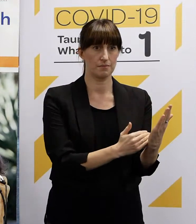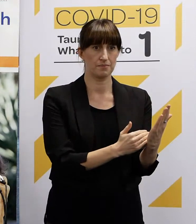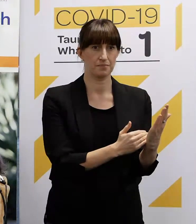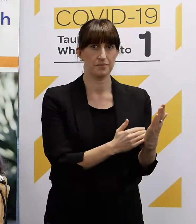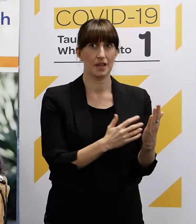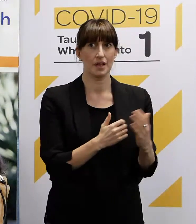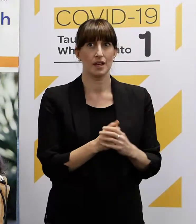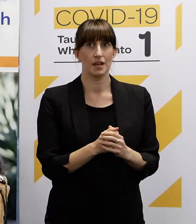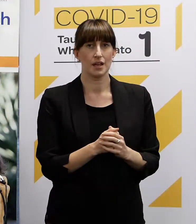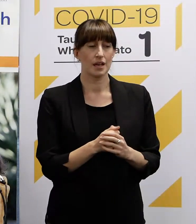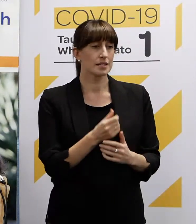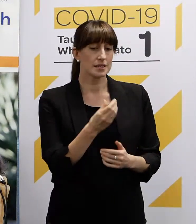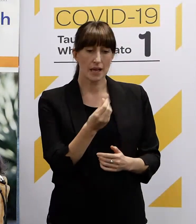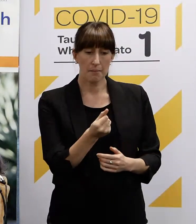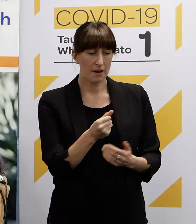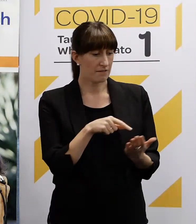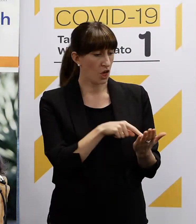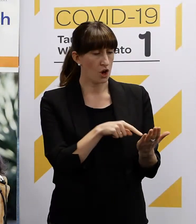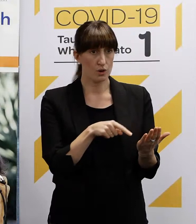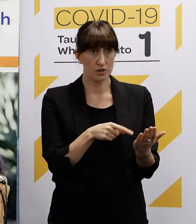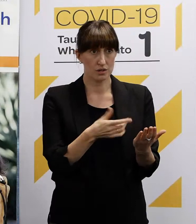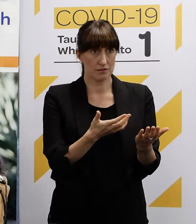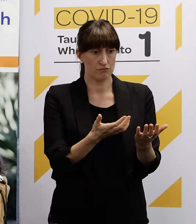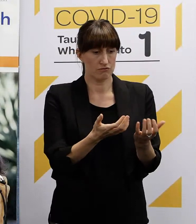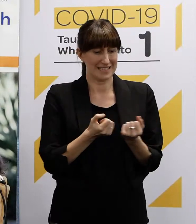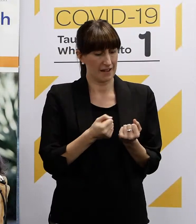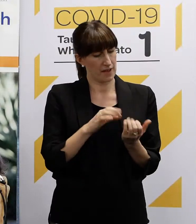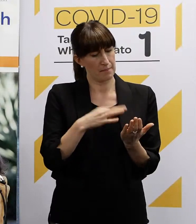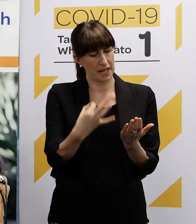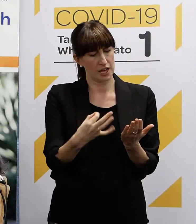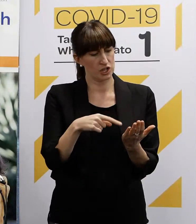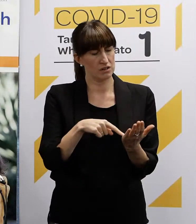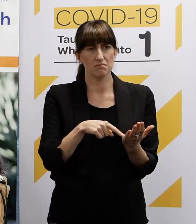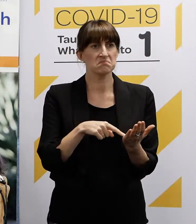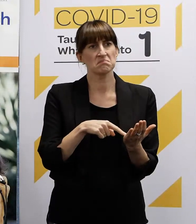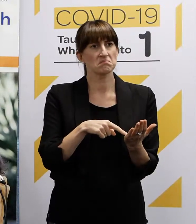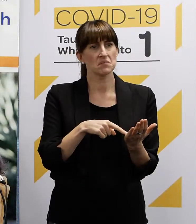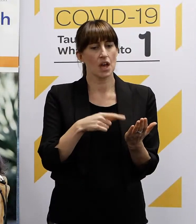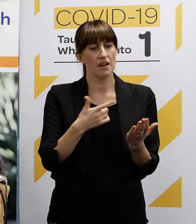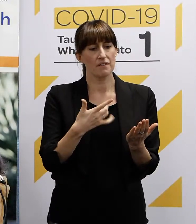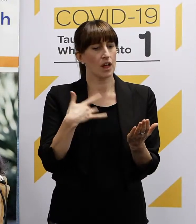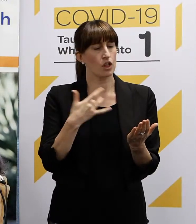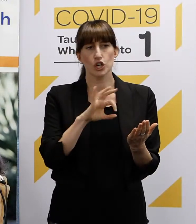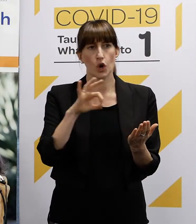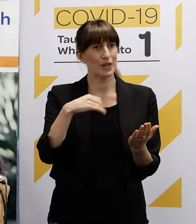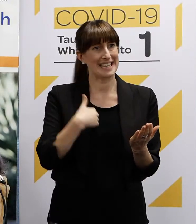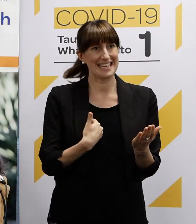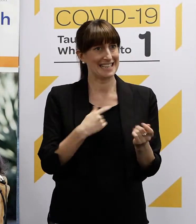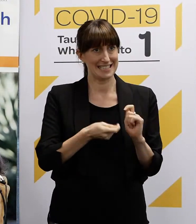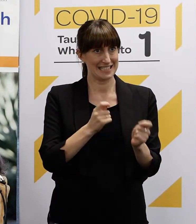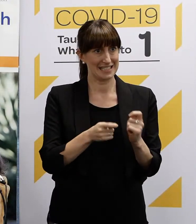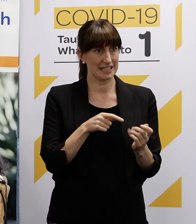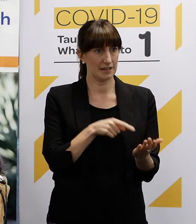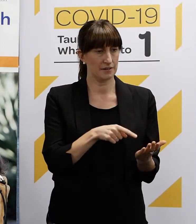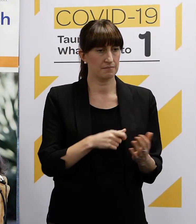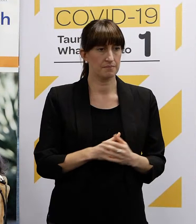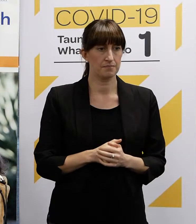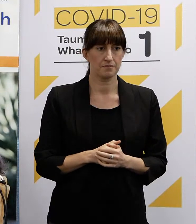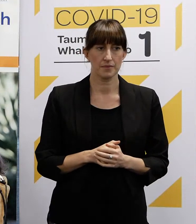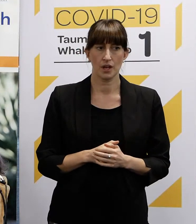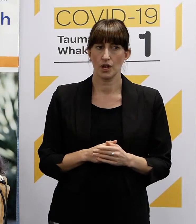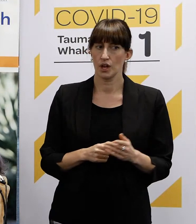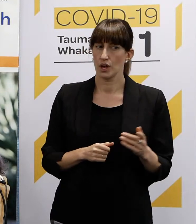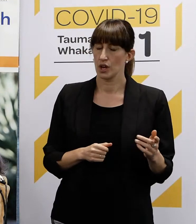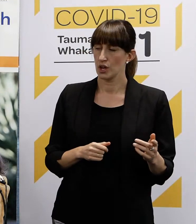be tested. As I outlined, we had a series of protocols that we used. So you didn't have those applications after June 9 and